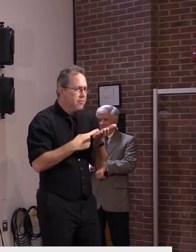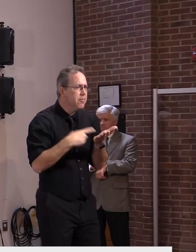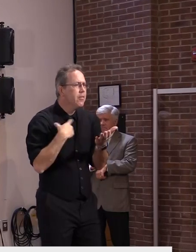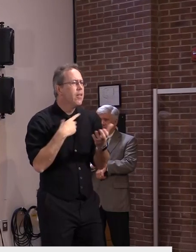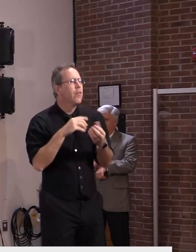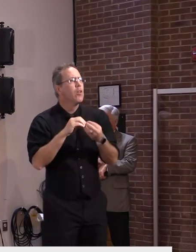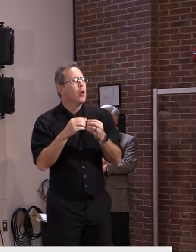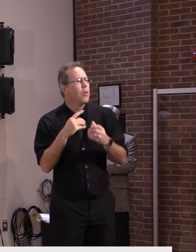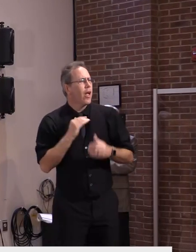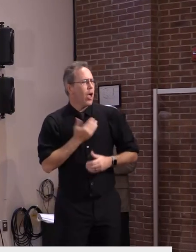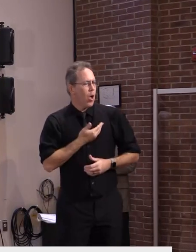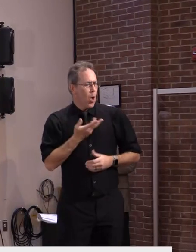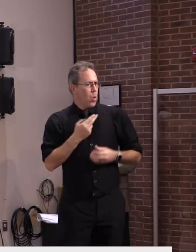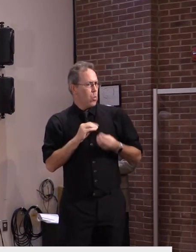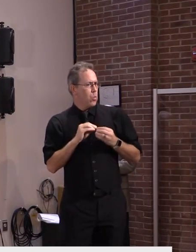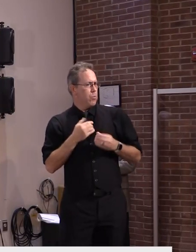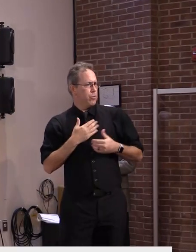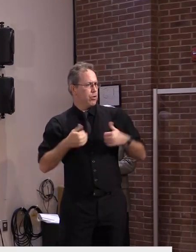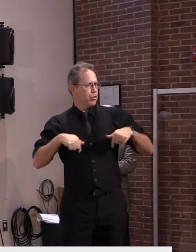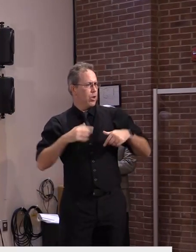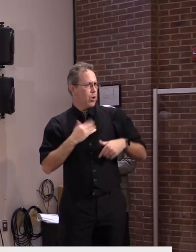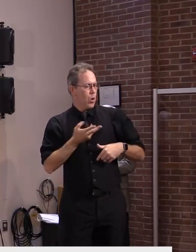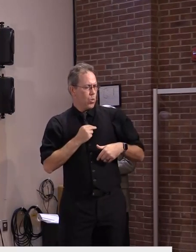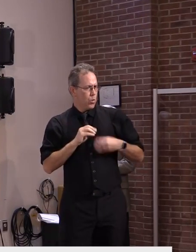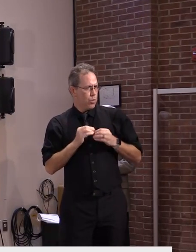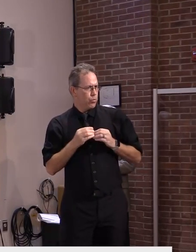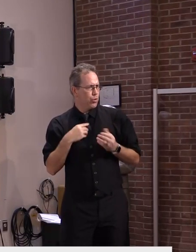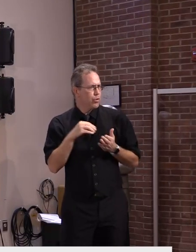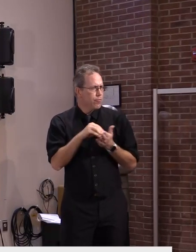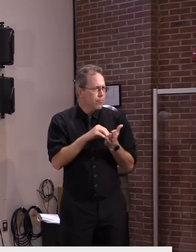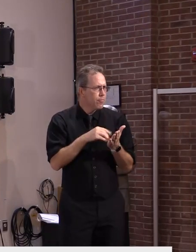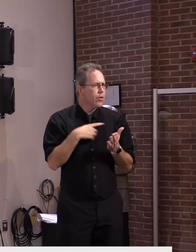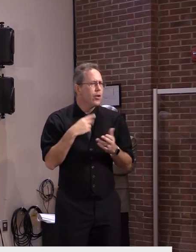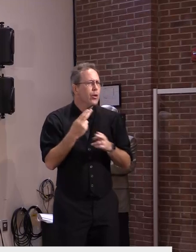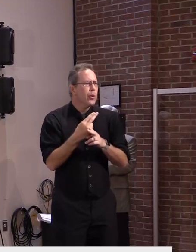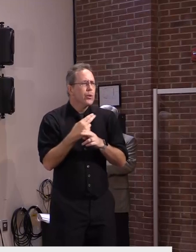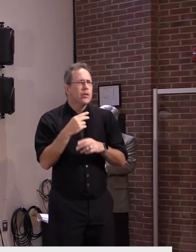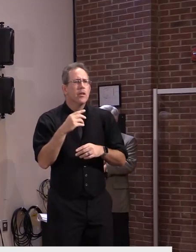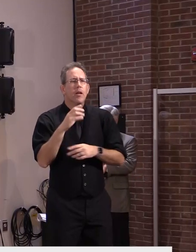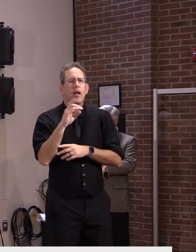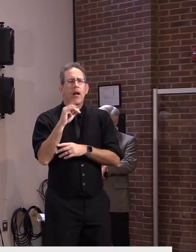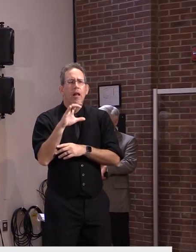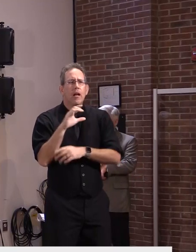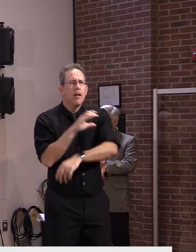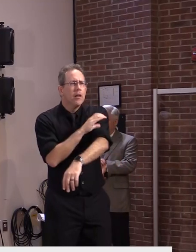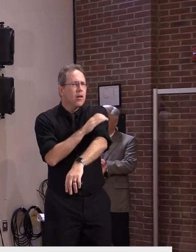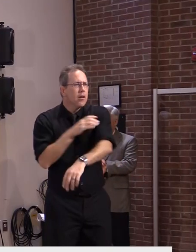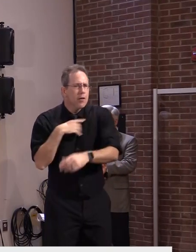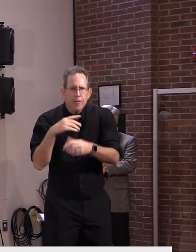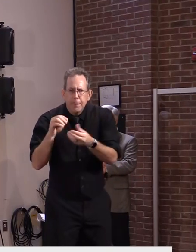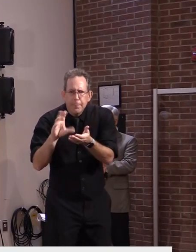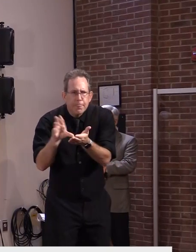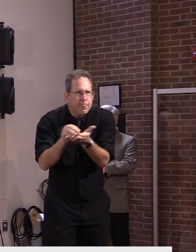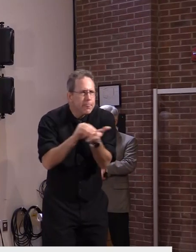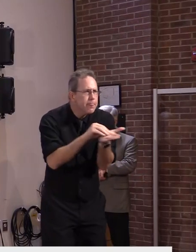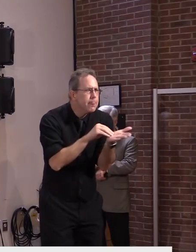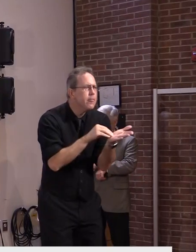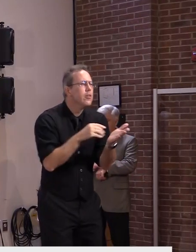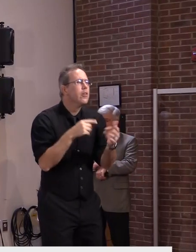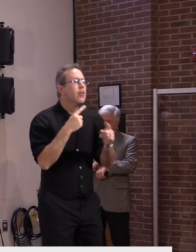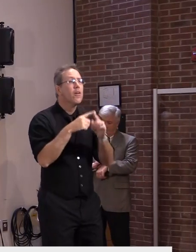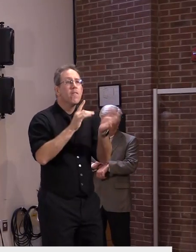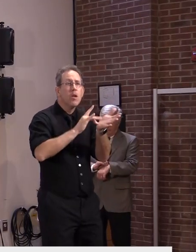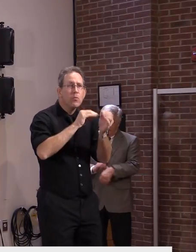sites. We get reports from the pharmacy system. We get to compare our reports to what the